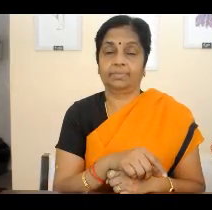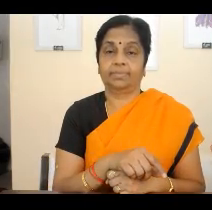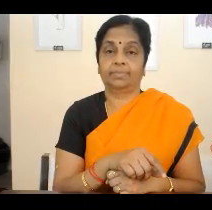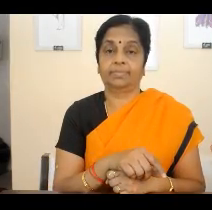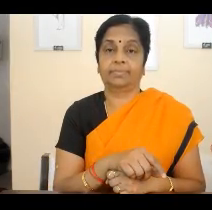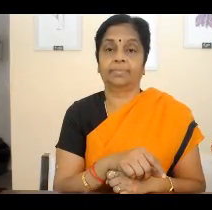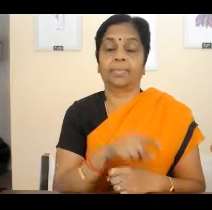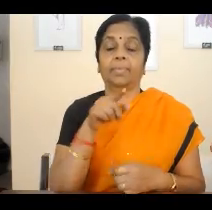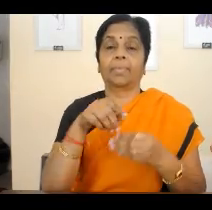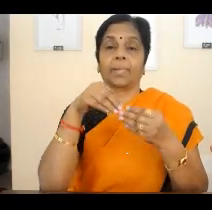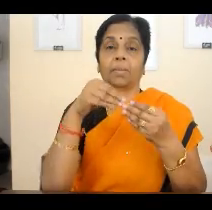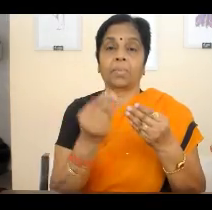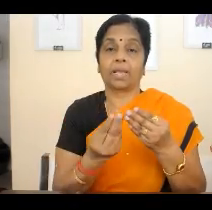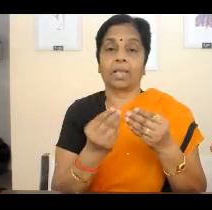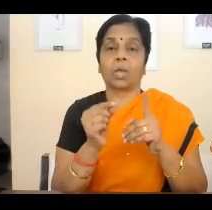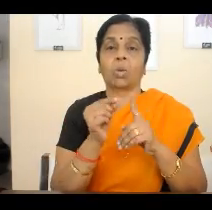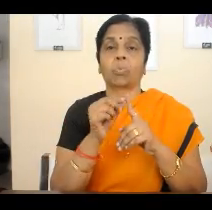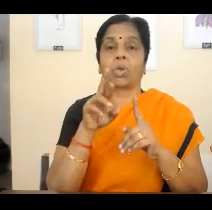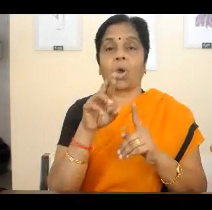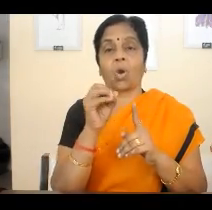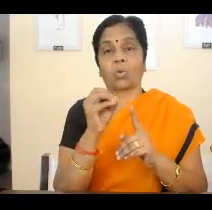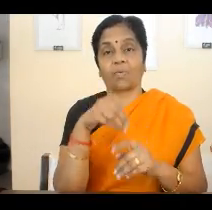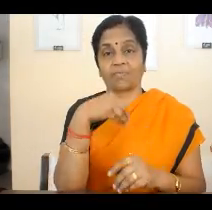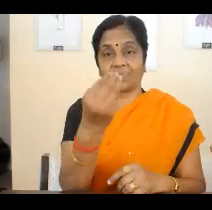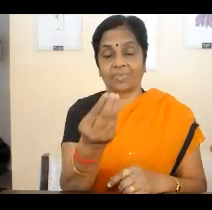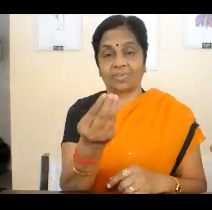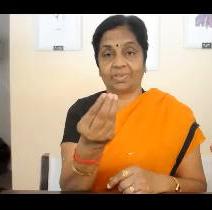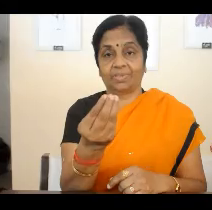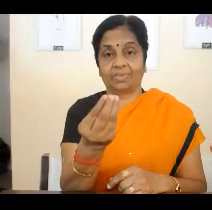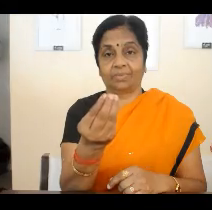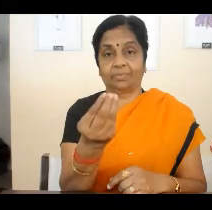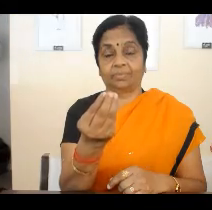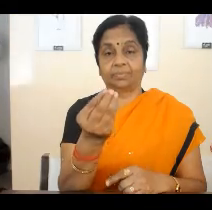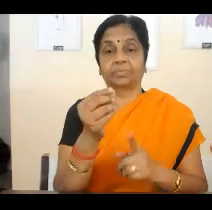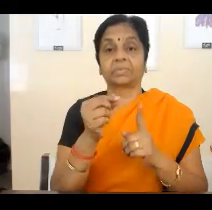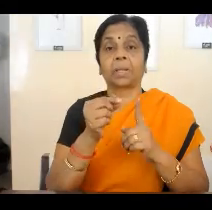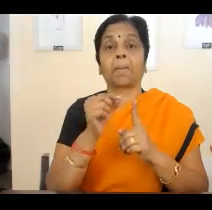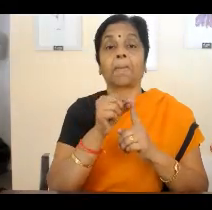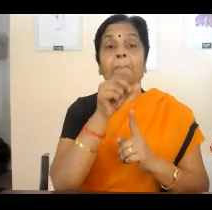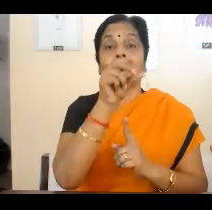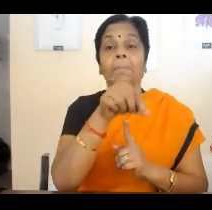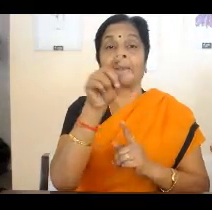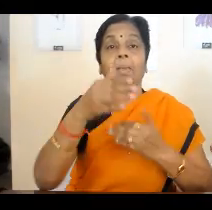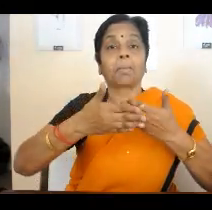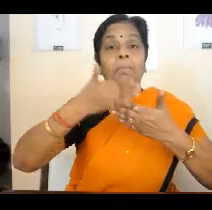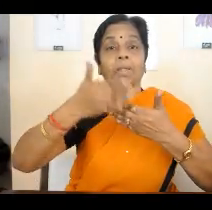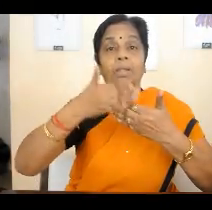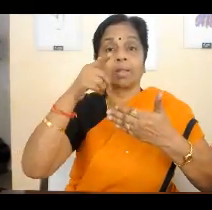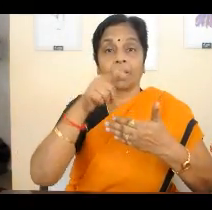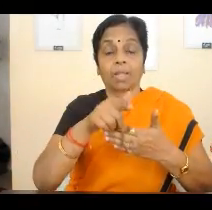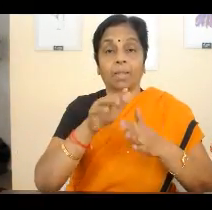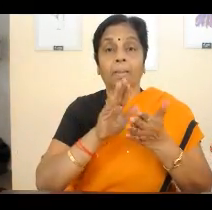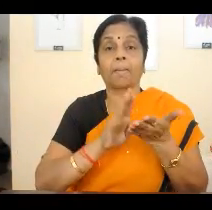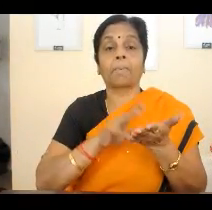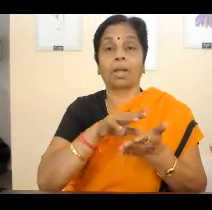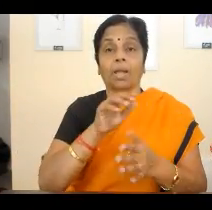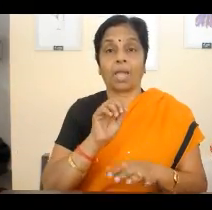The bill provides that public buildings should be made accessible